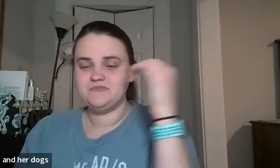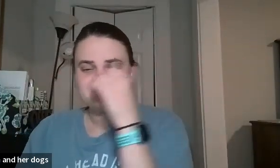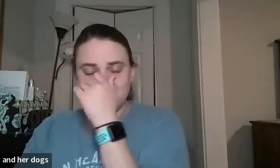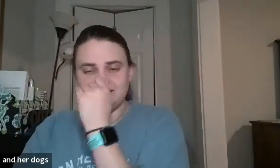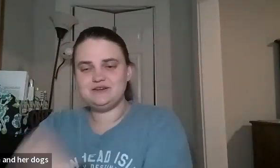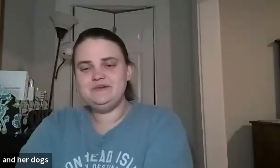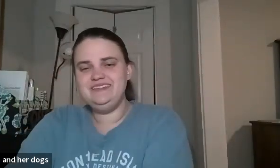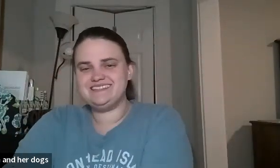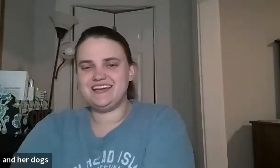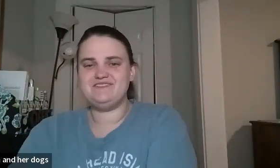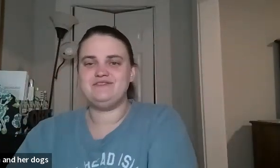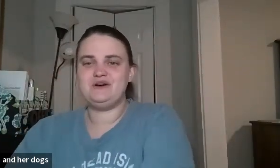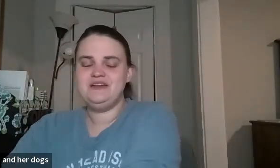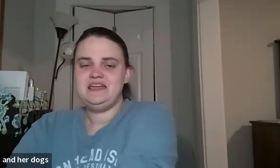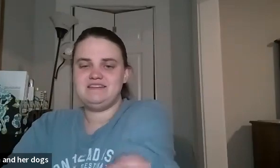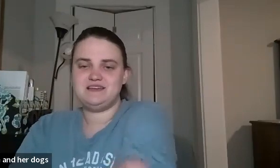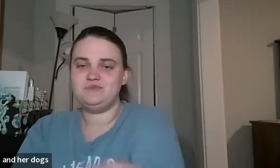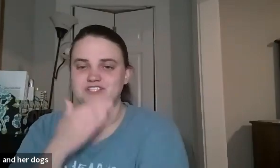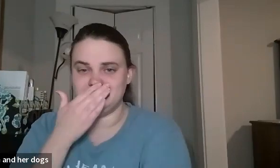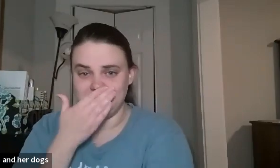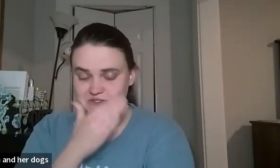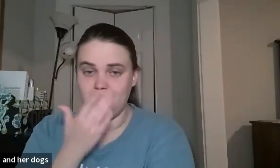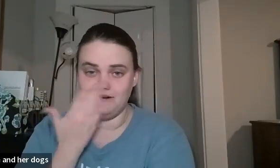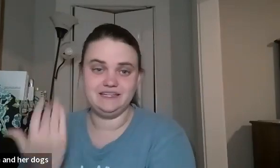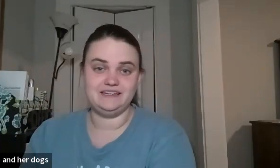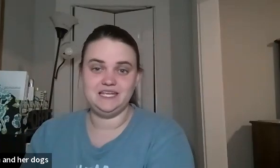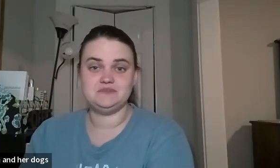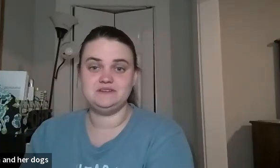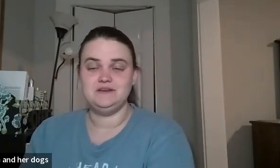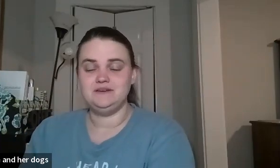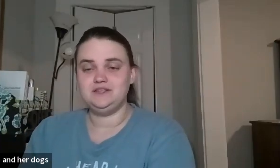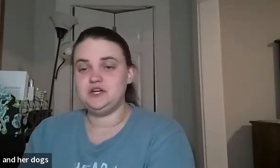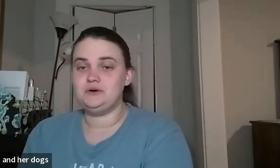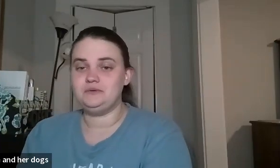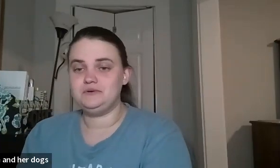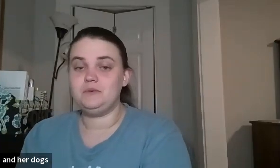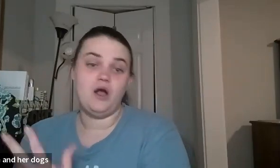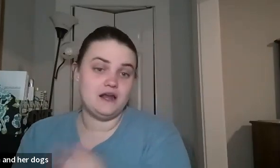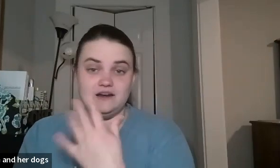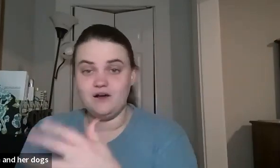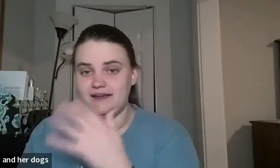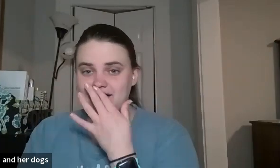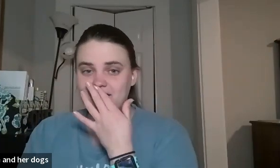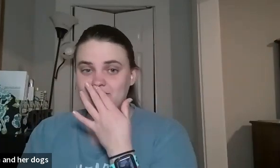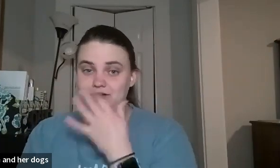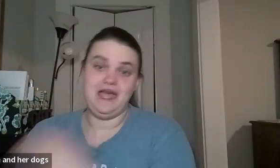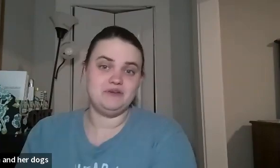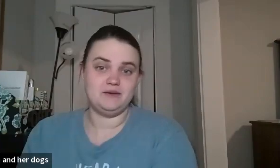This can also be the sign for if someone just keeps talking and keeps, going on and on, or yapping about